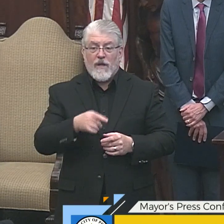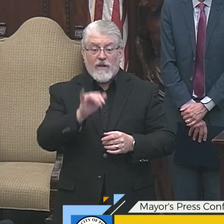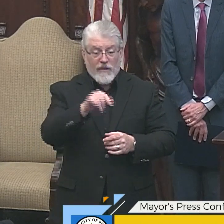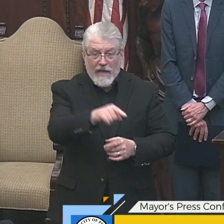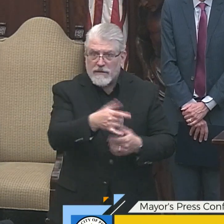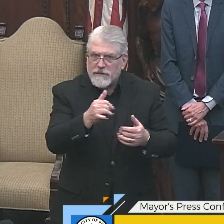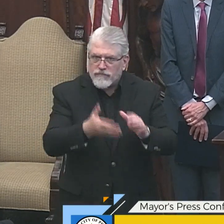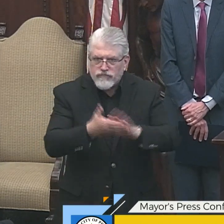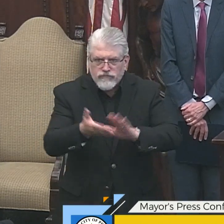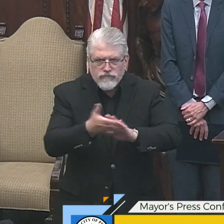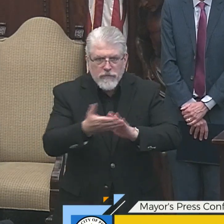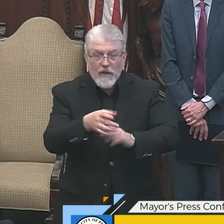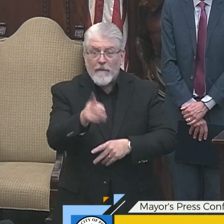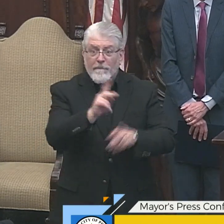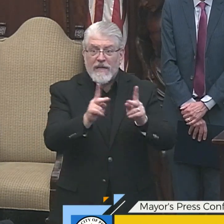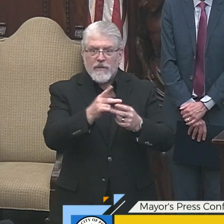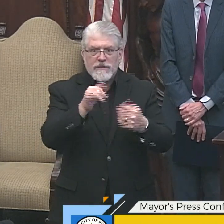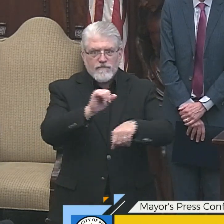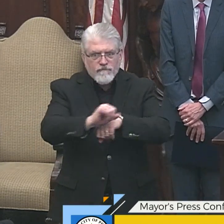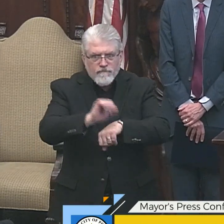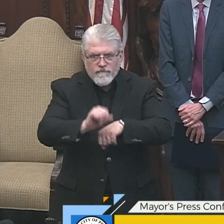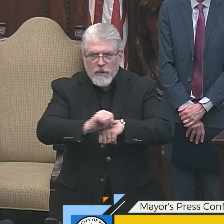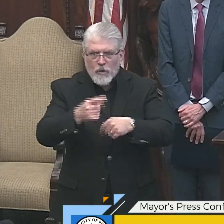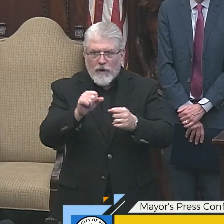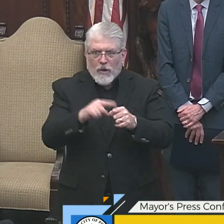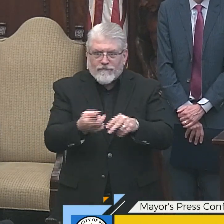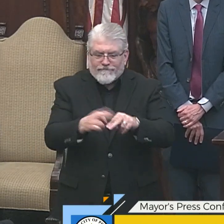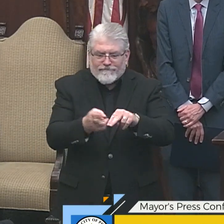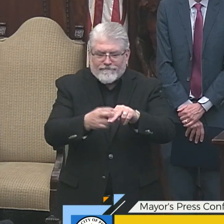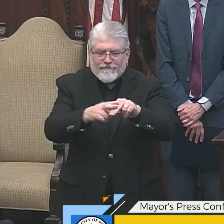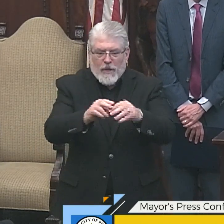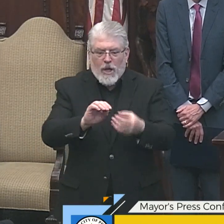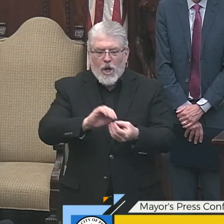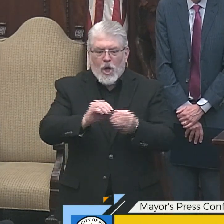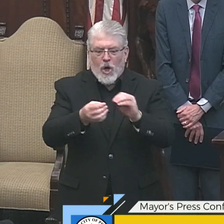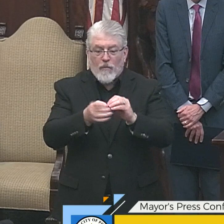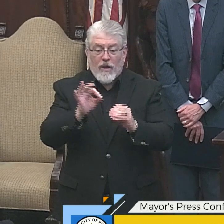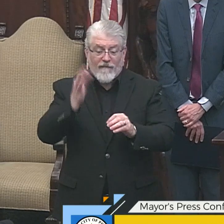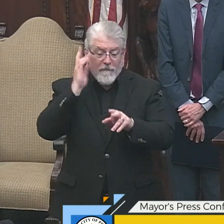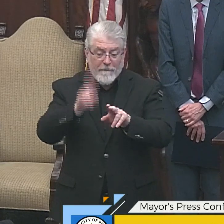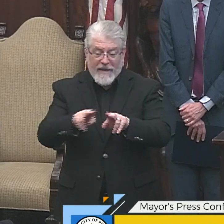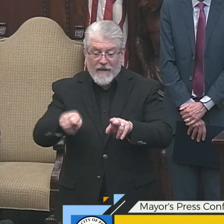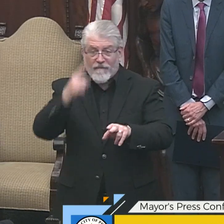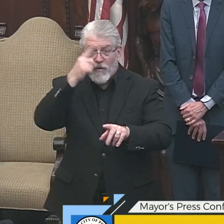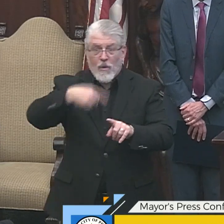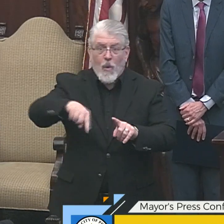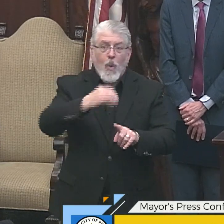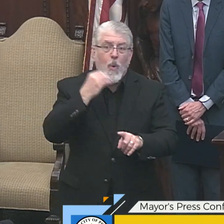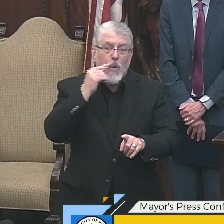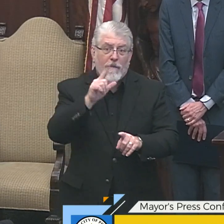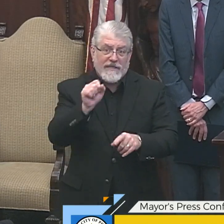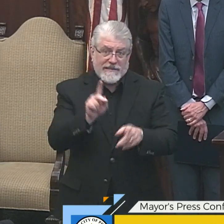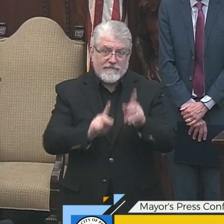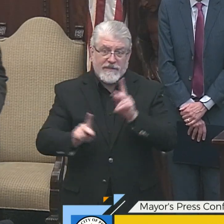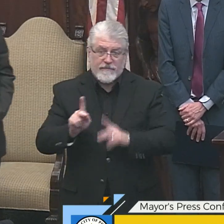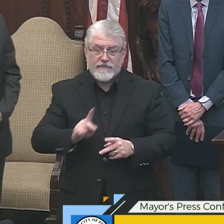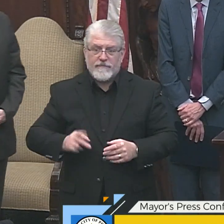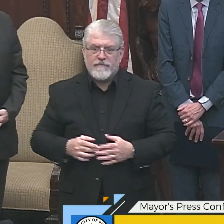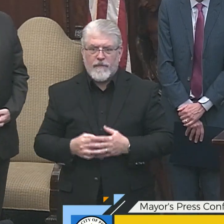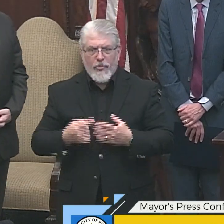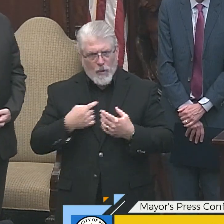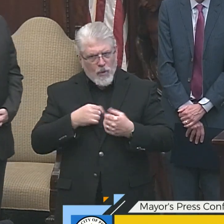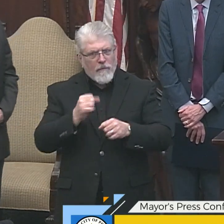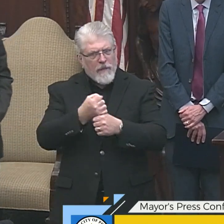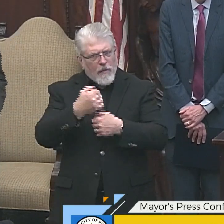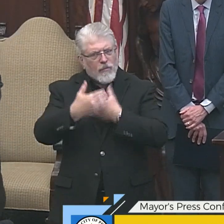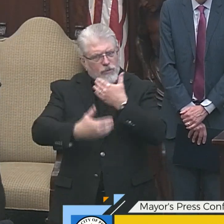building capacity to make sure that there are additional beds available. We are making progress similar to the quarantine sites. We are touring a